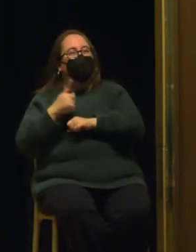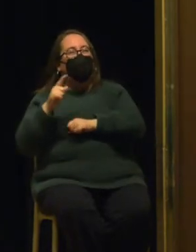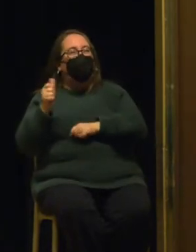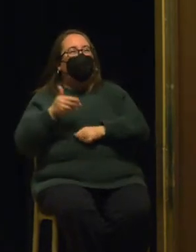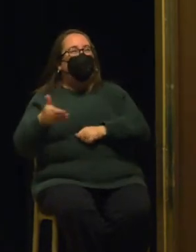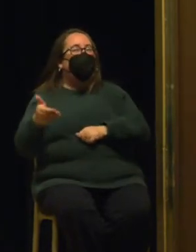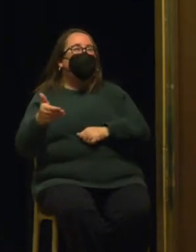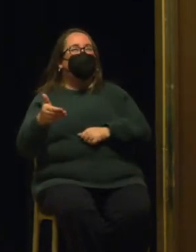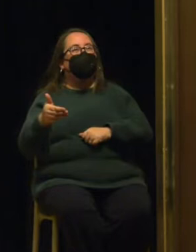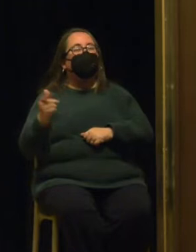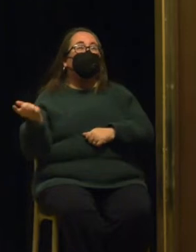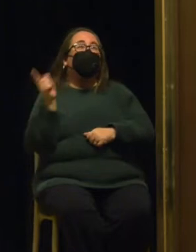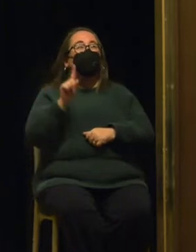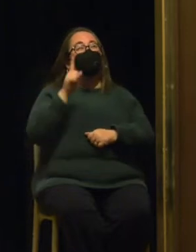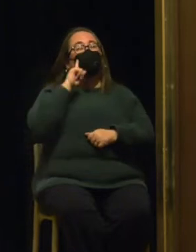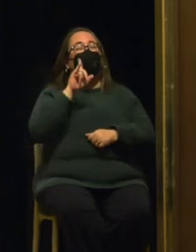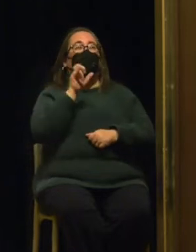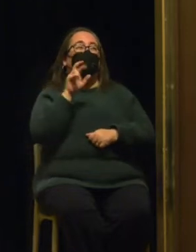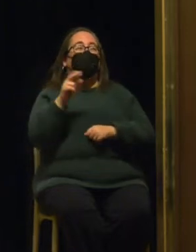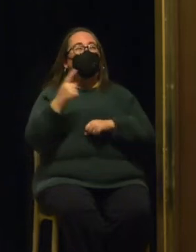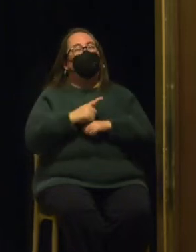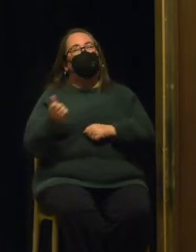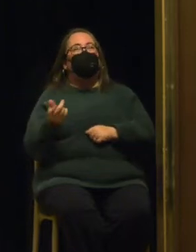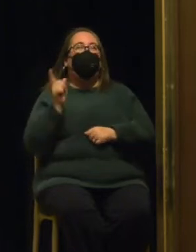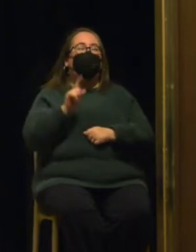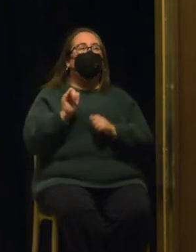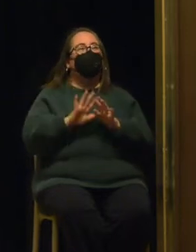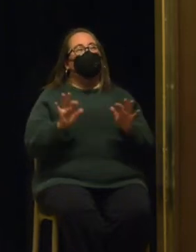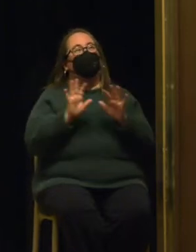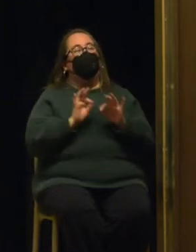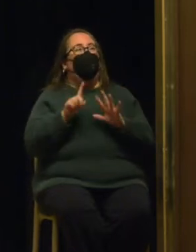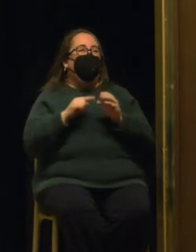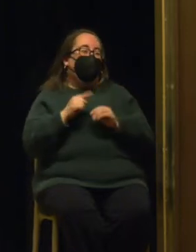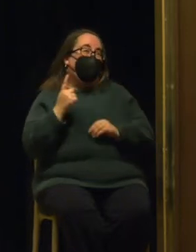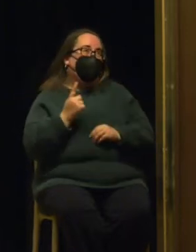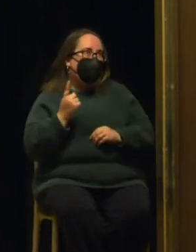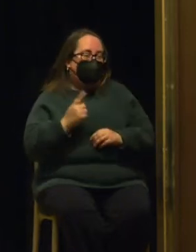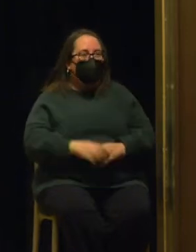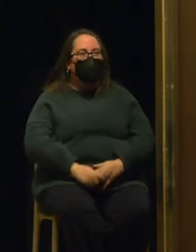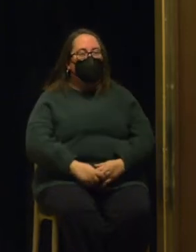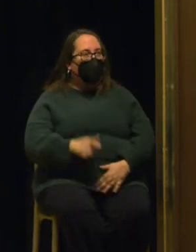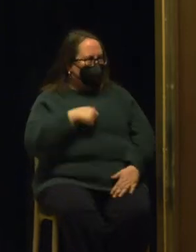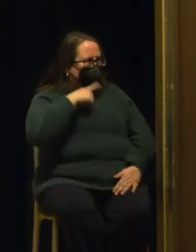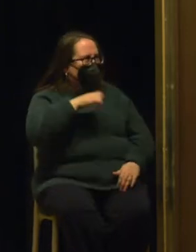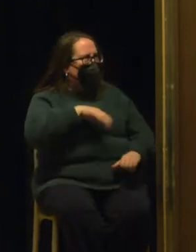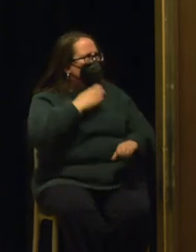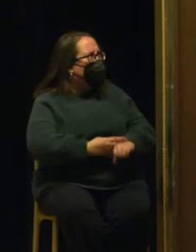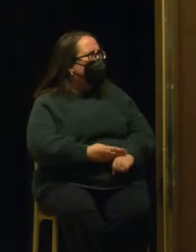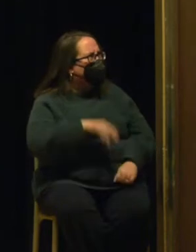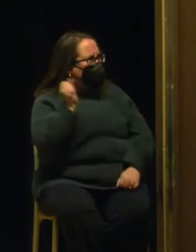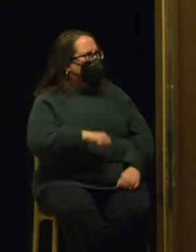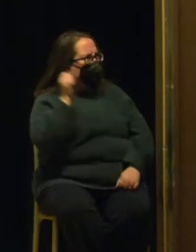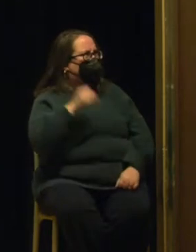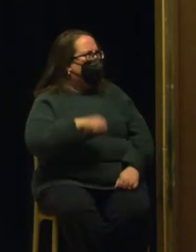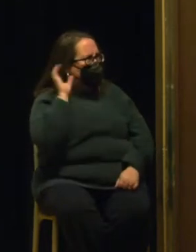Should do, tell her to do a career day. You come in and you talk about something. I'm going to pitch that. Yes, to there you go.